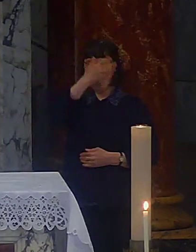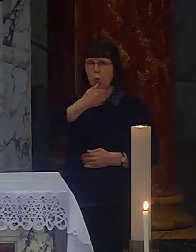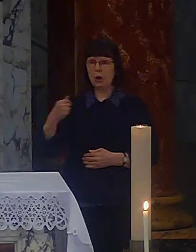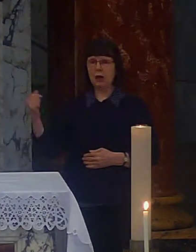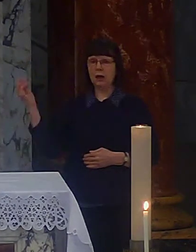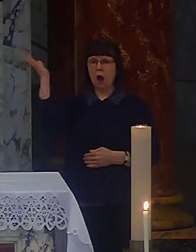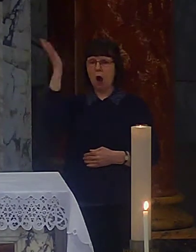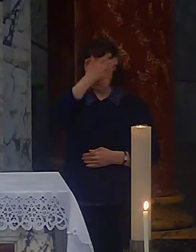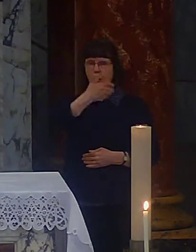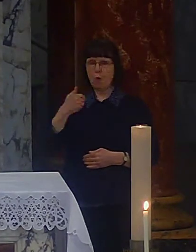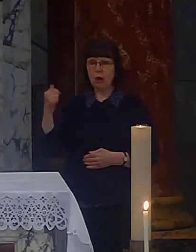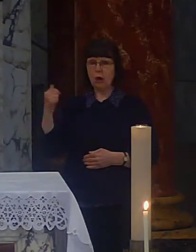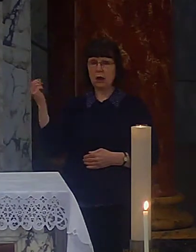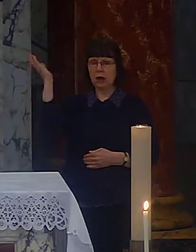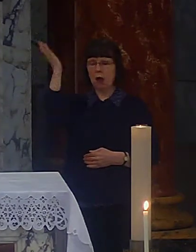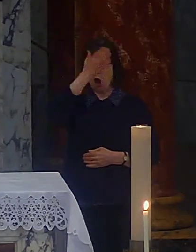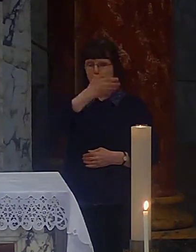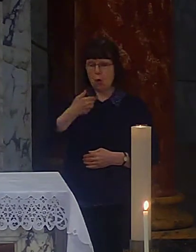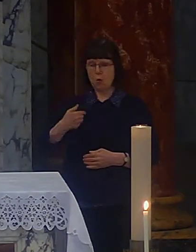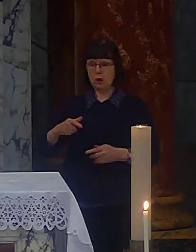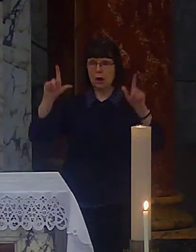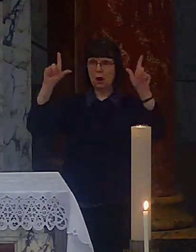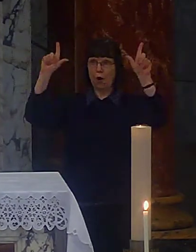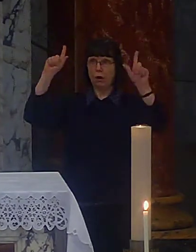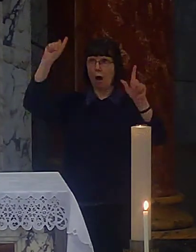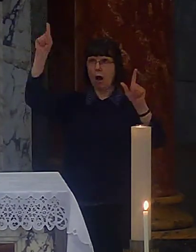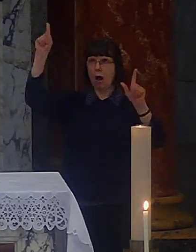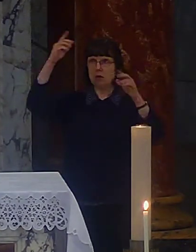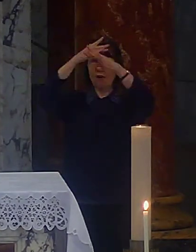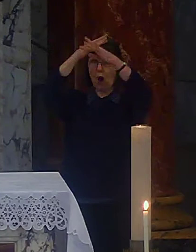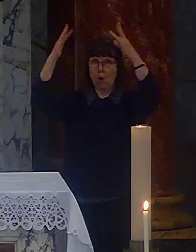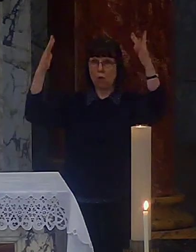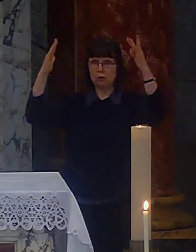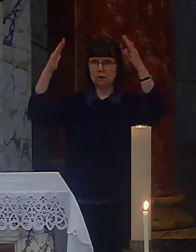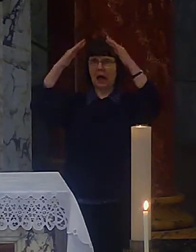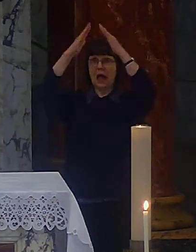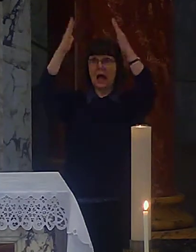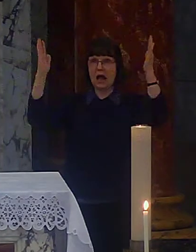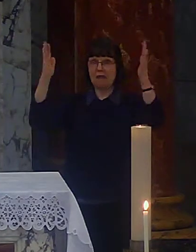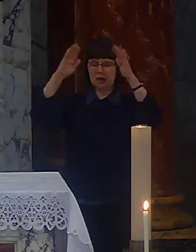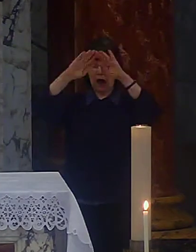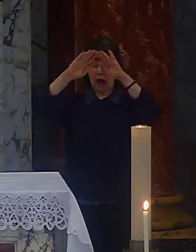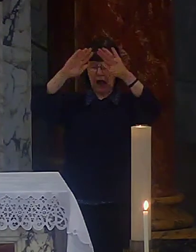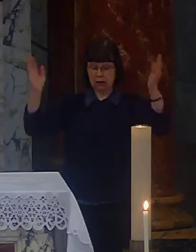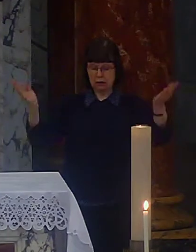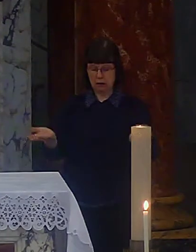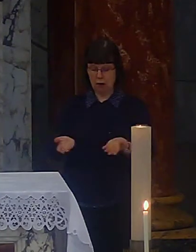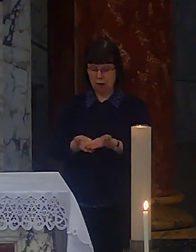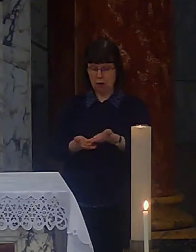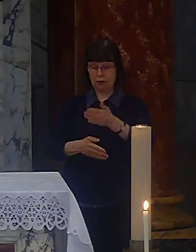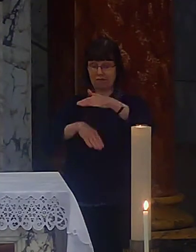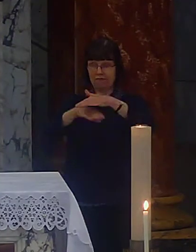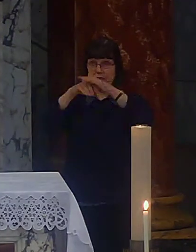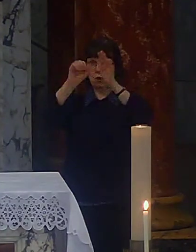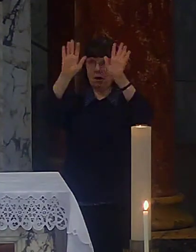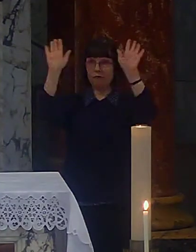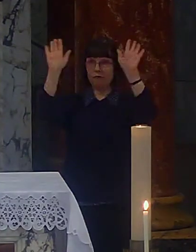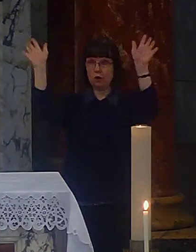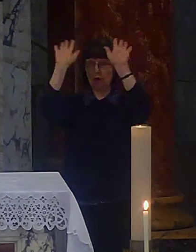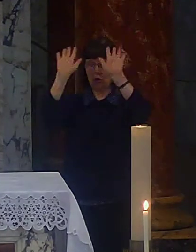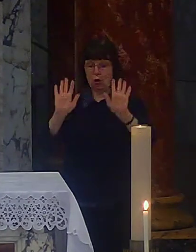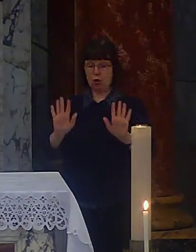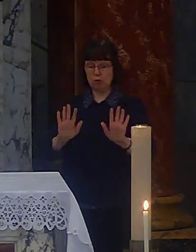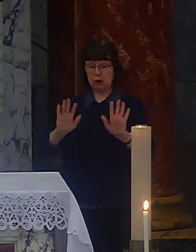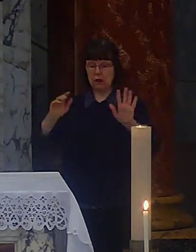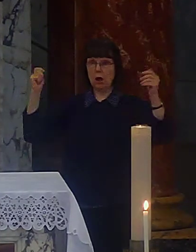Holy, holy, holy Lord God of hosts, heaven and earth are full of your